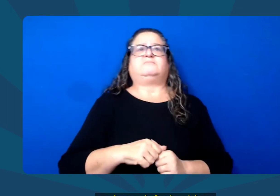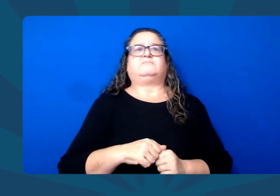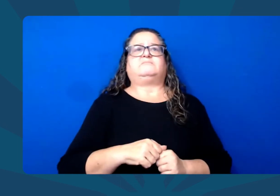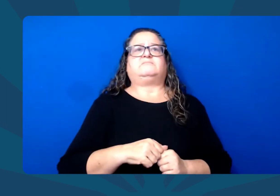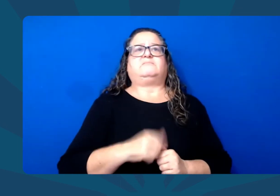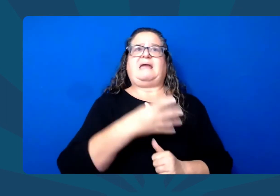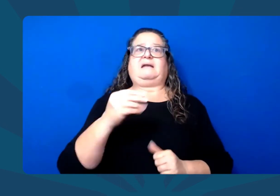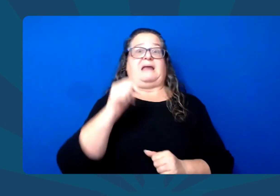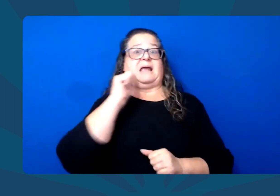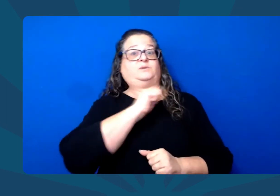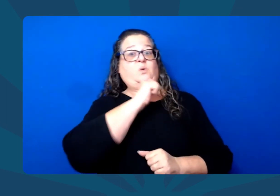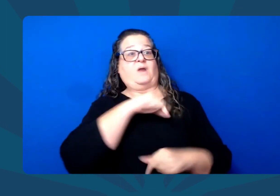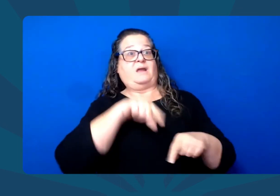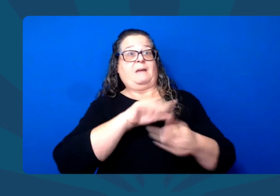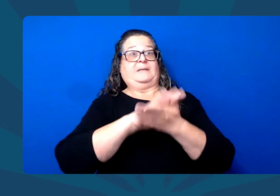and